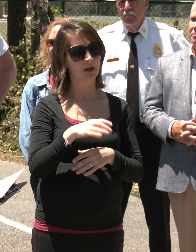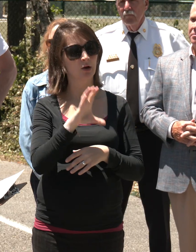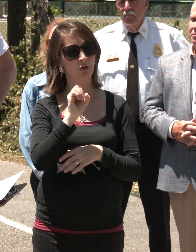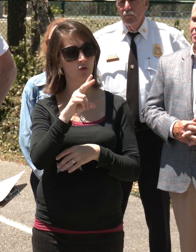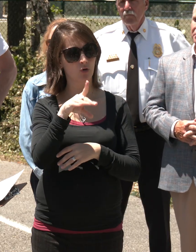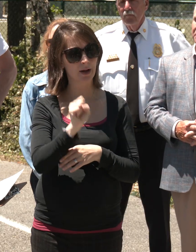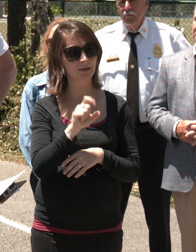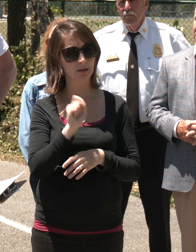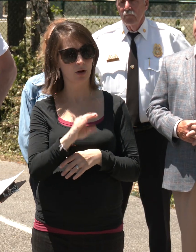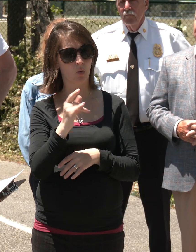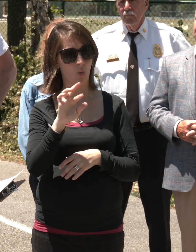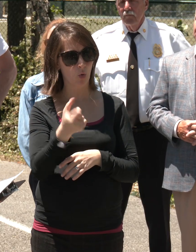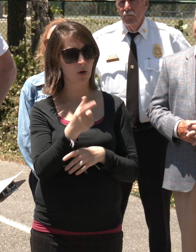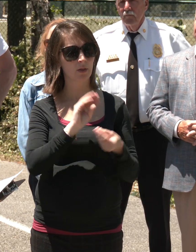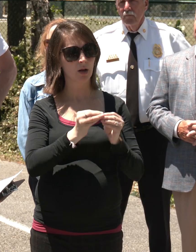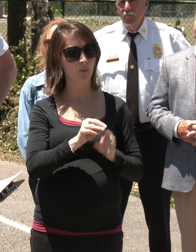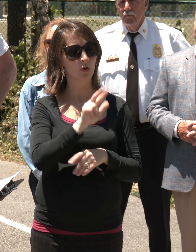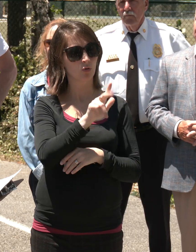is